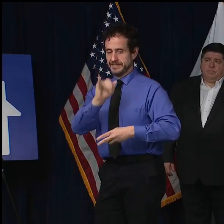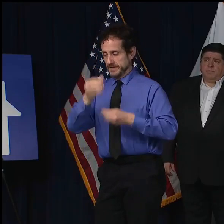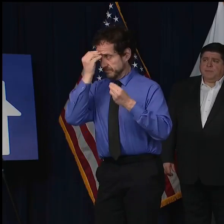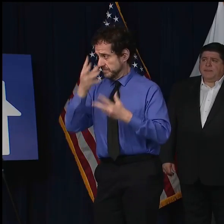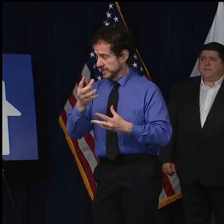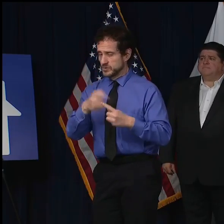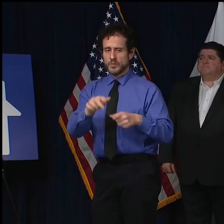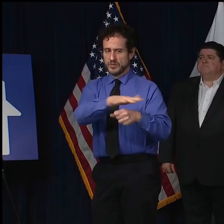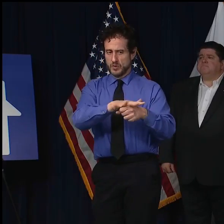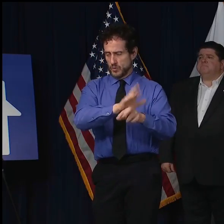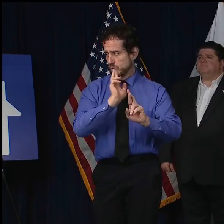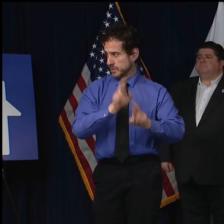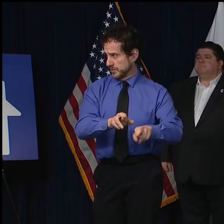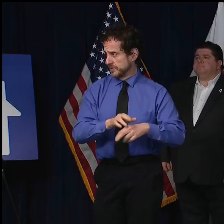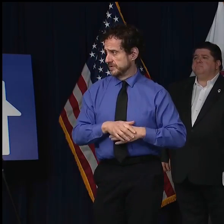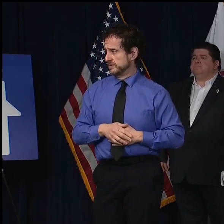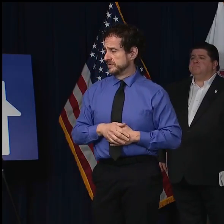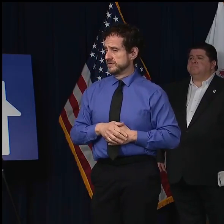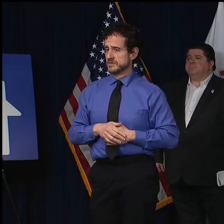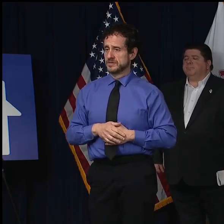locals. Regarding